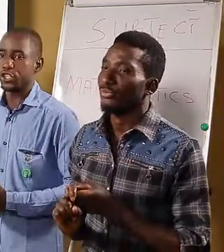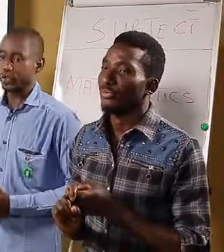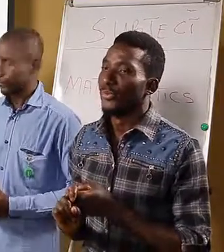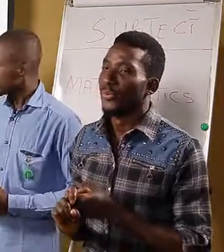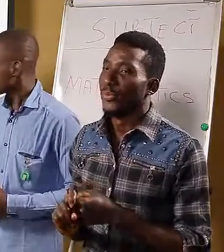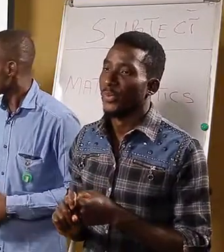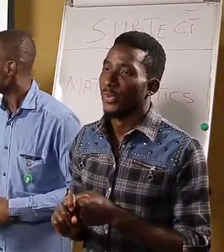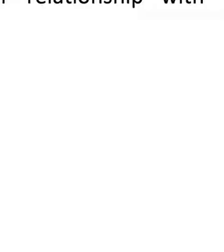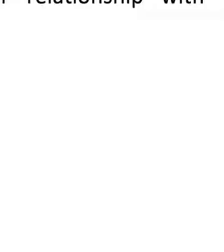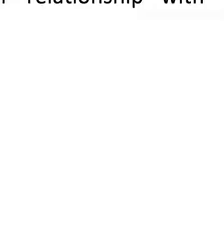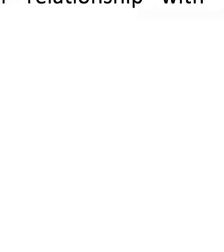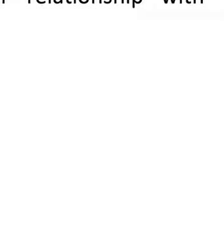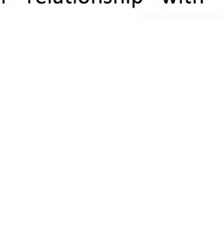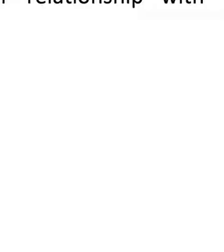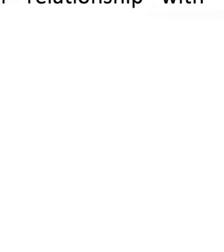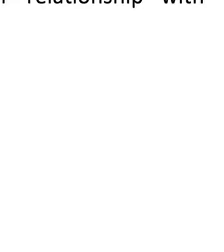change.